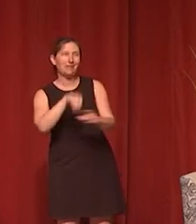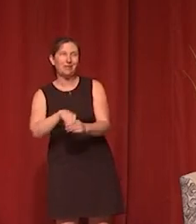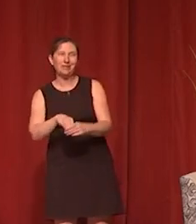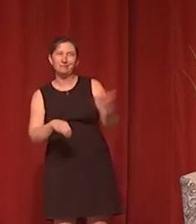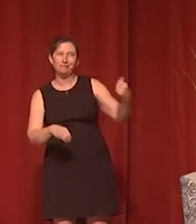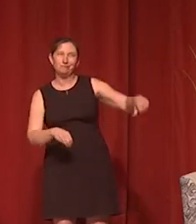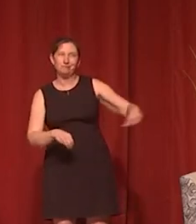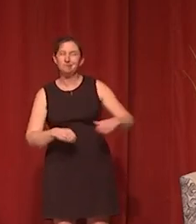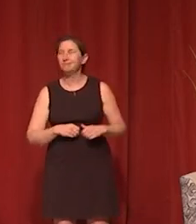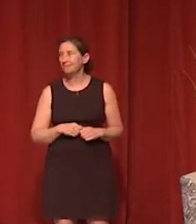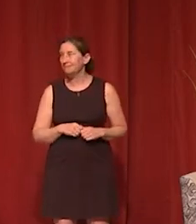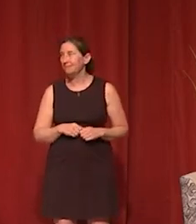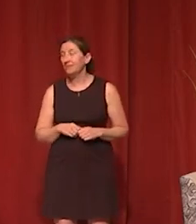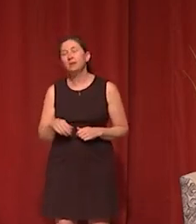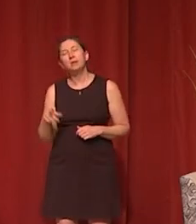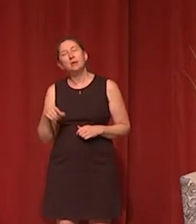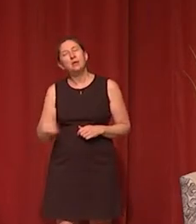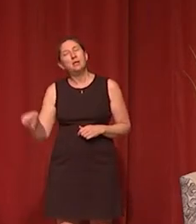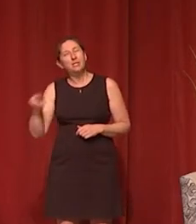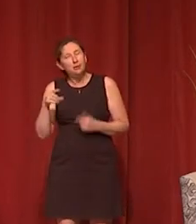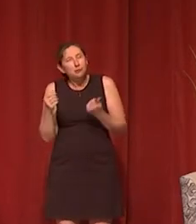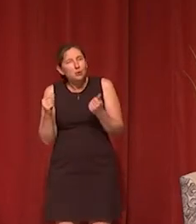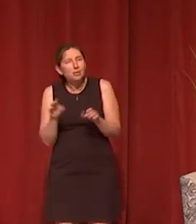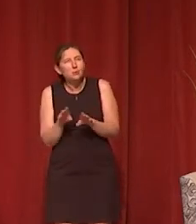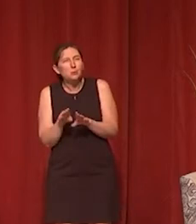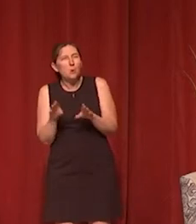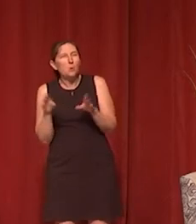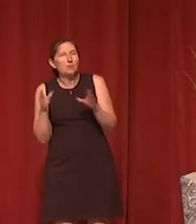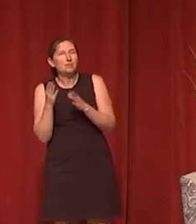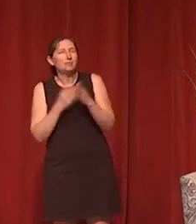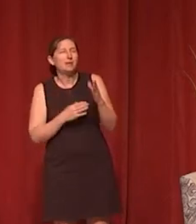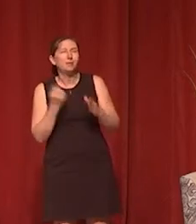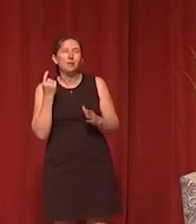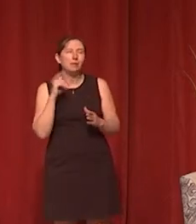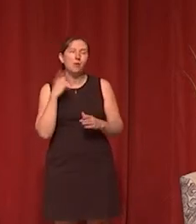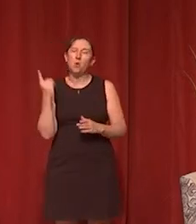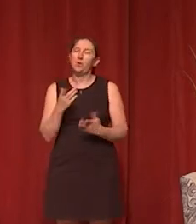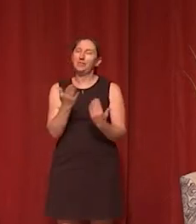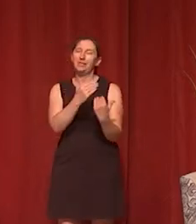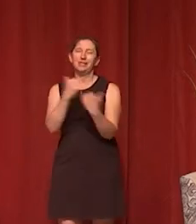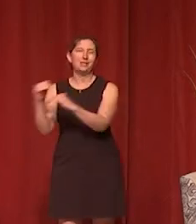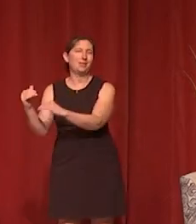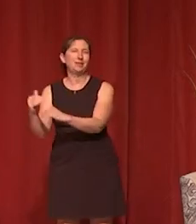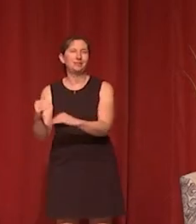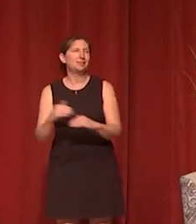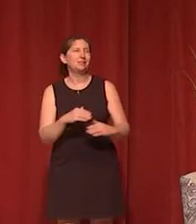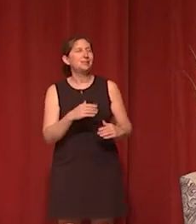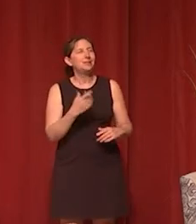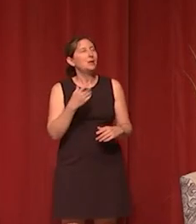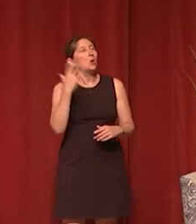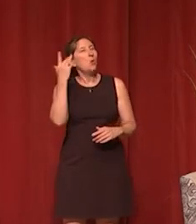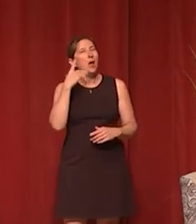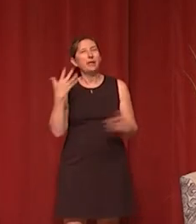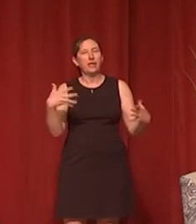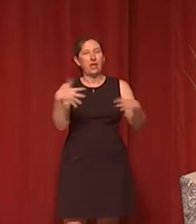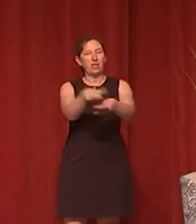part of these studies. But again, there are some limitations in how open they can have it be. And if you want to add anything else to...